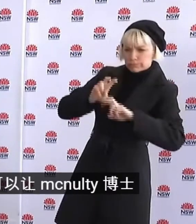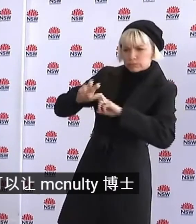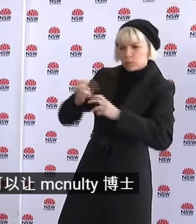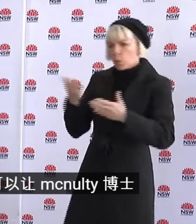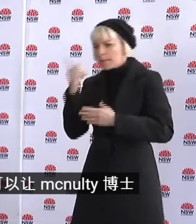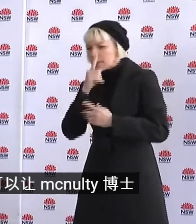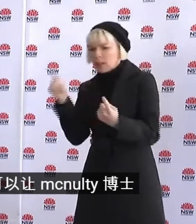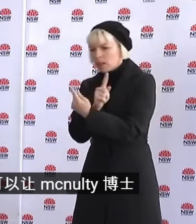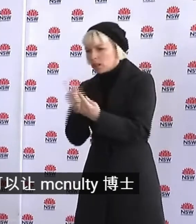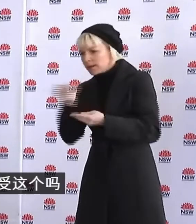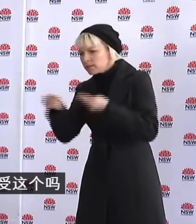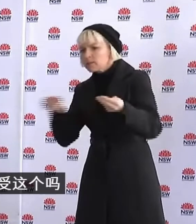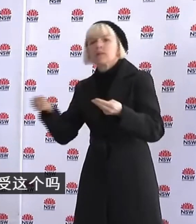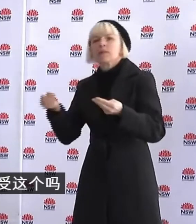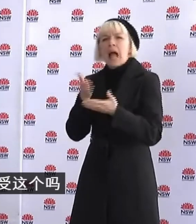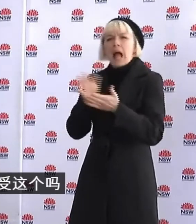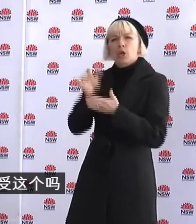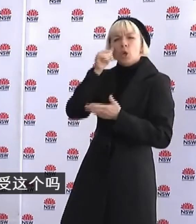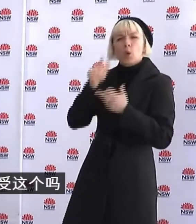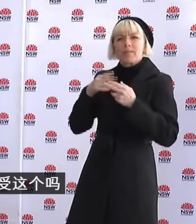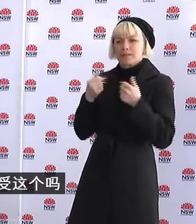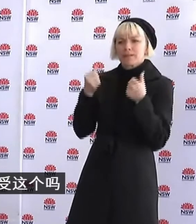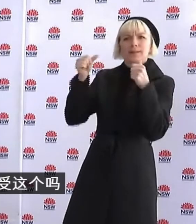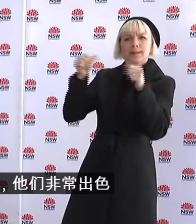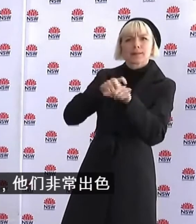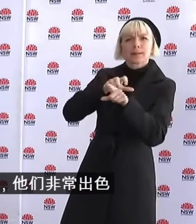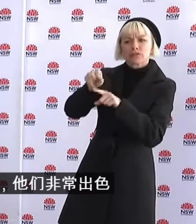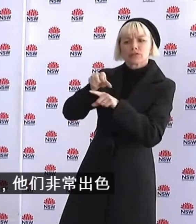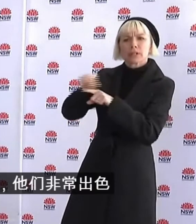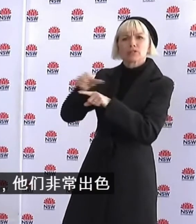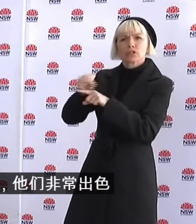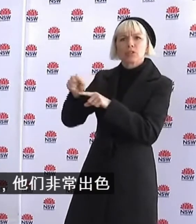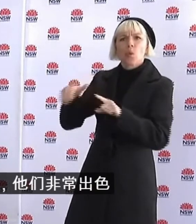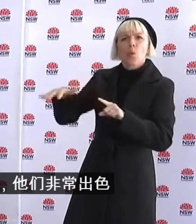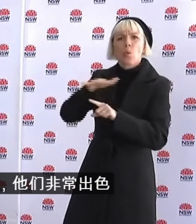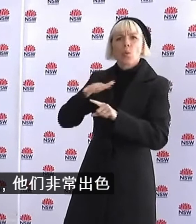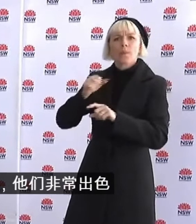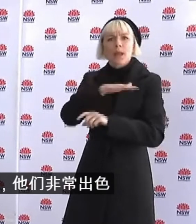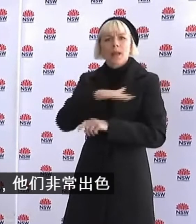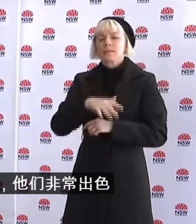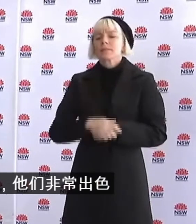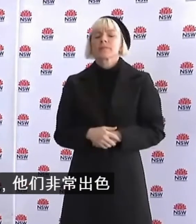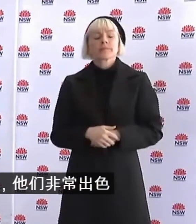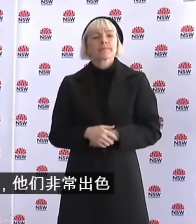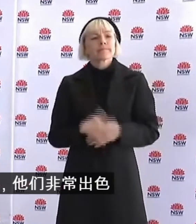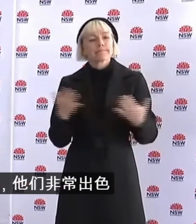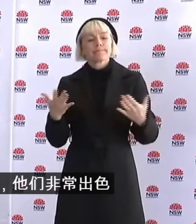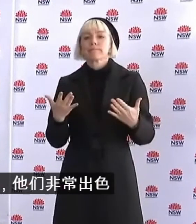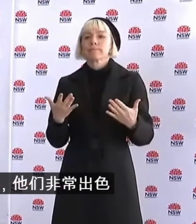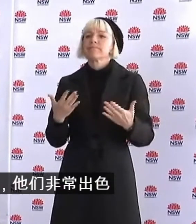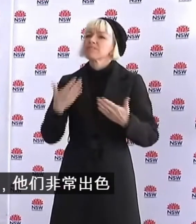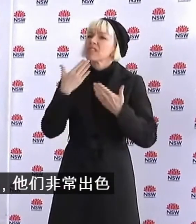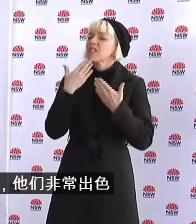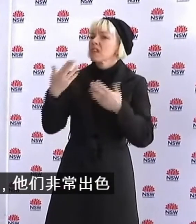there a measure? So I might get Dr McAnulty to answer that question, but again, can I take this opportunity to thank our contact tracing team? They have